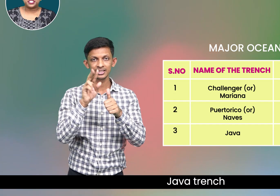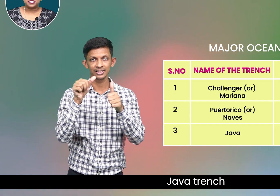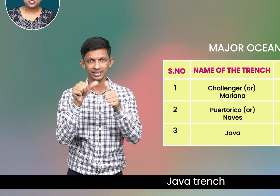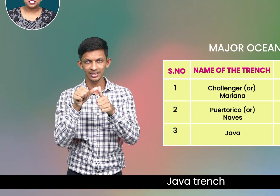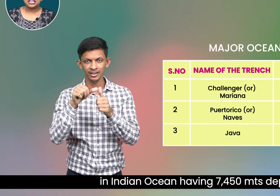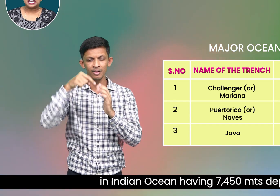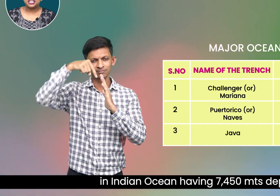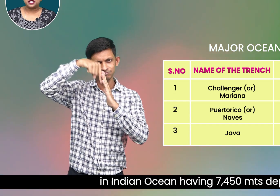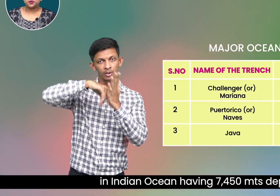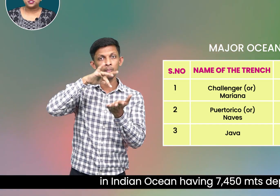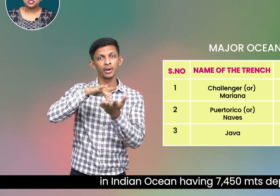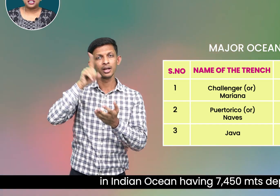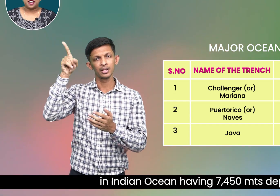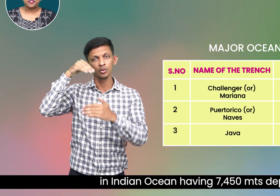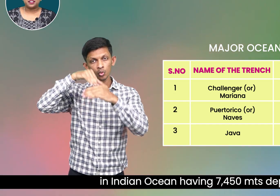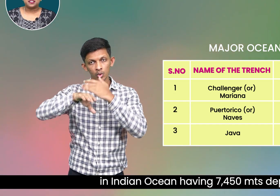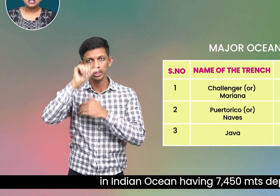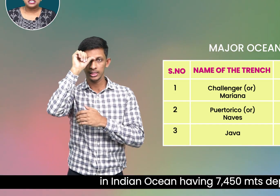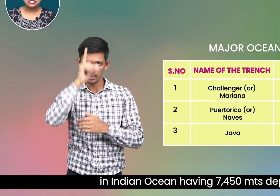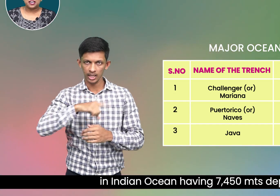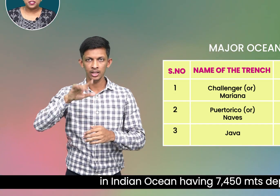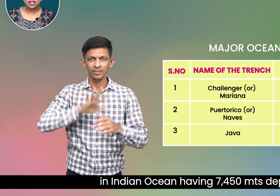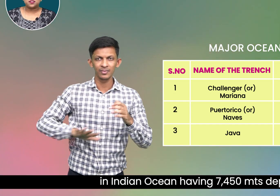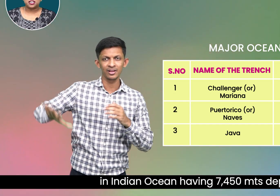Java Trench in Indian Ocean having